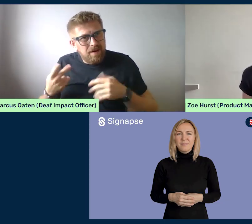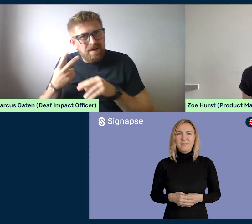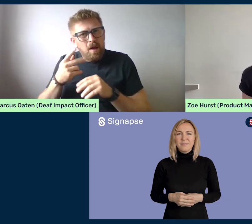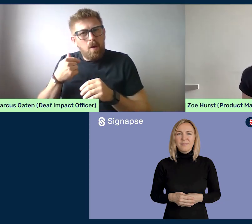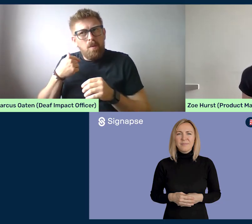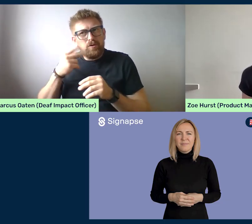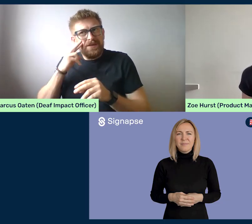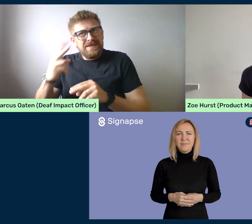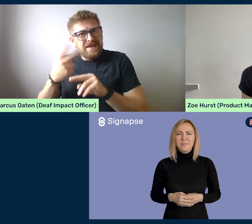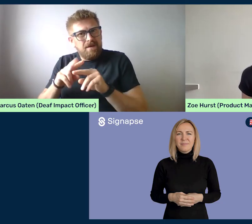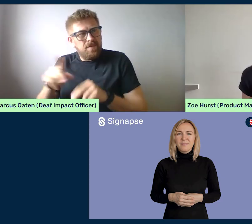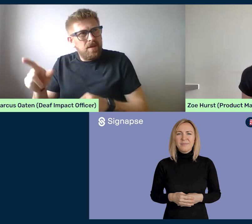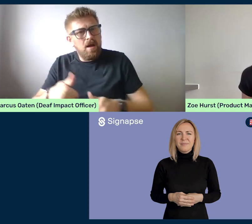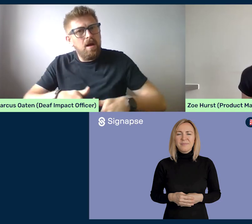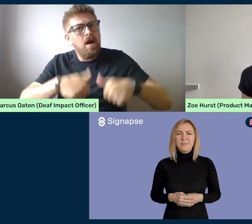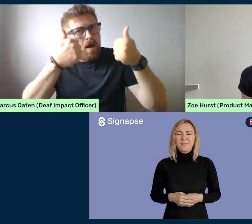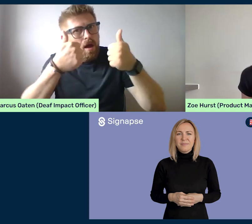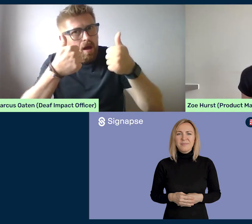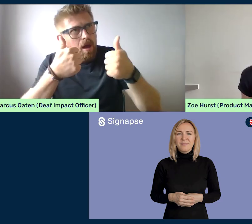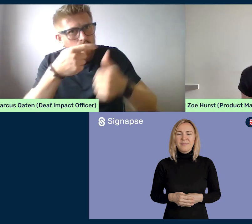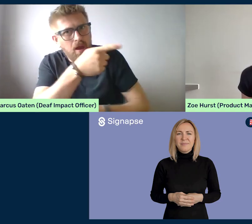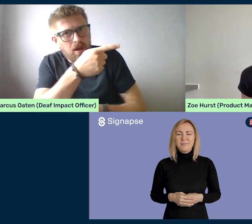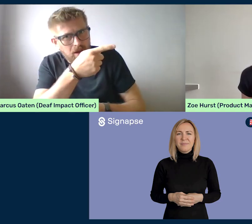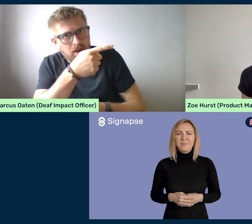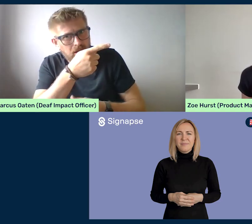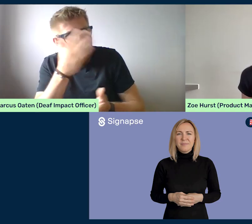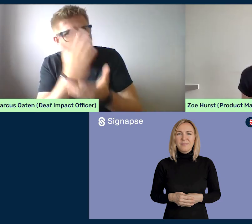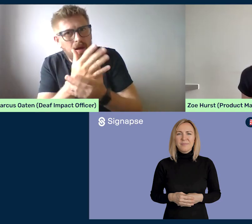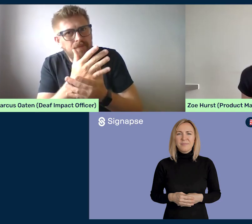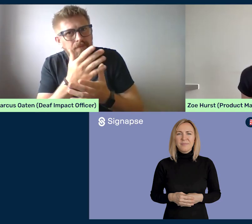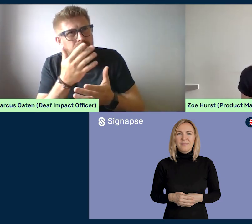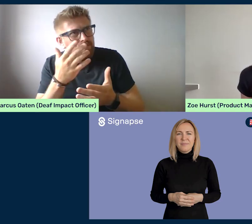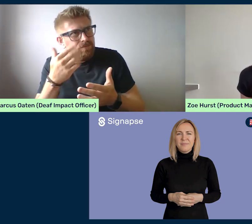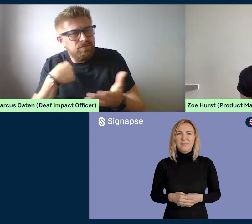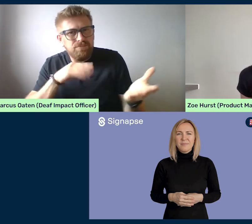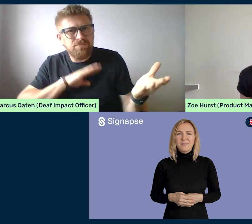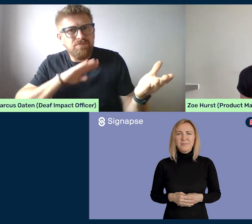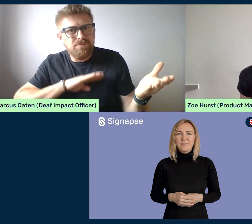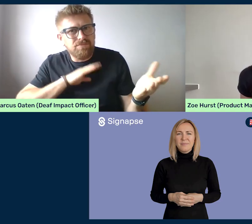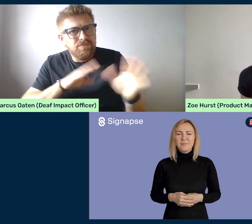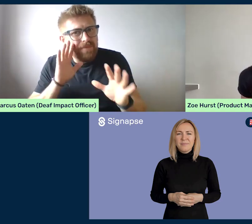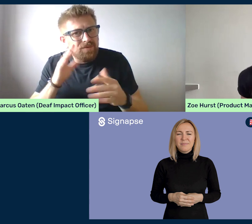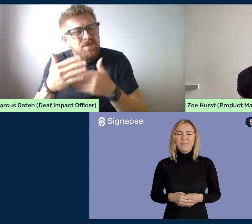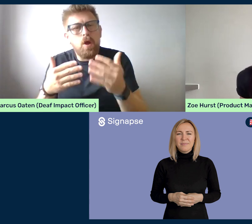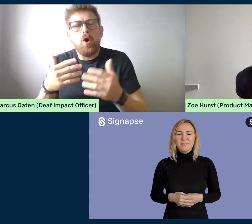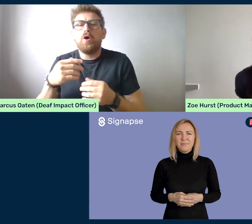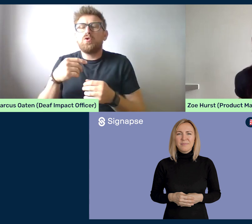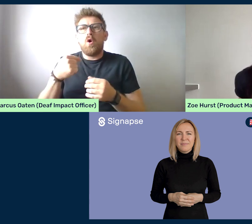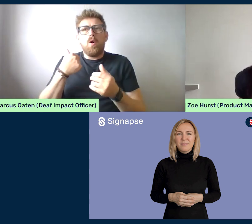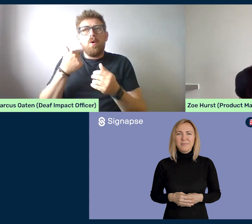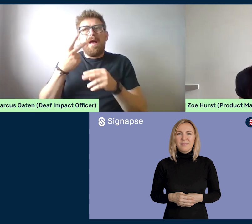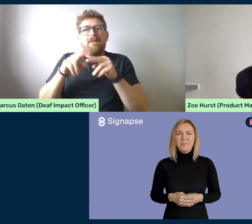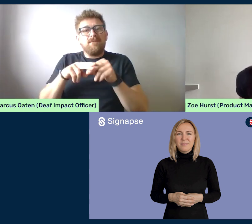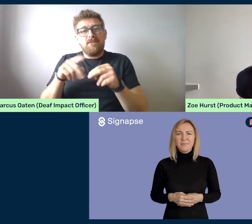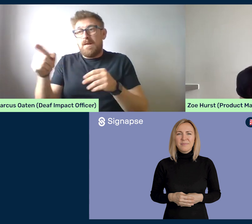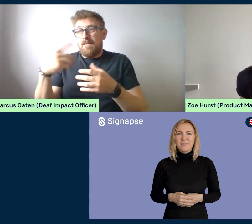then we can get their opinion to see whether they think, yeah, you've done one of what I thought was right, or and they